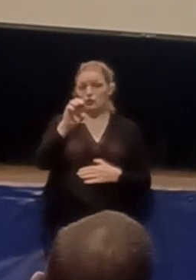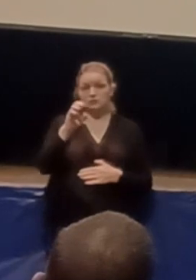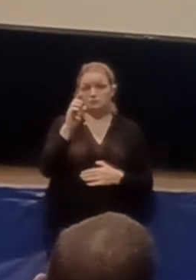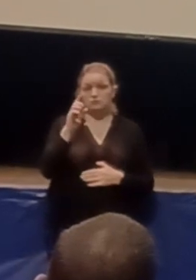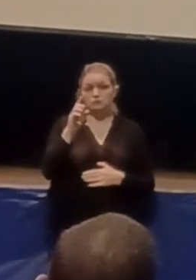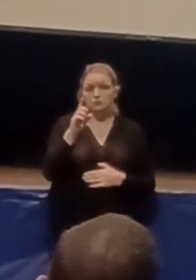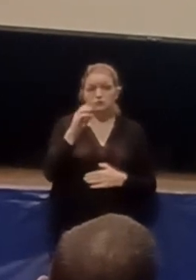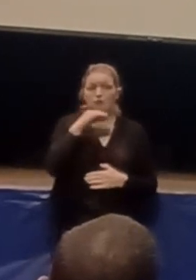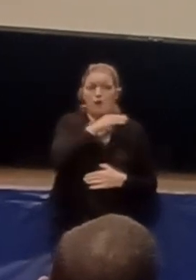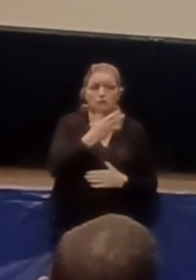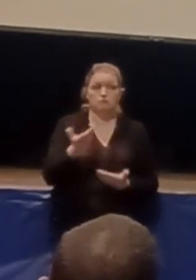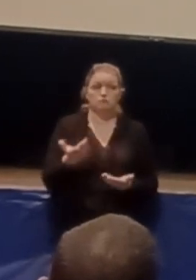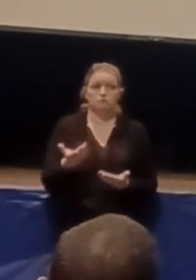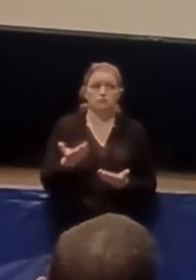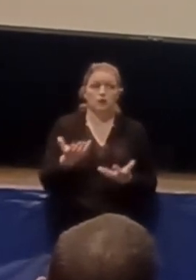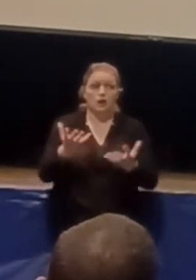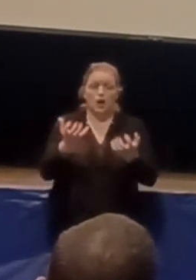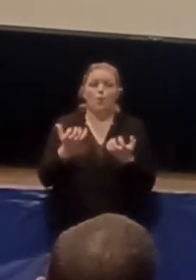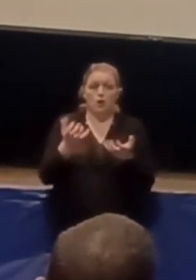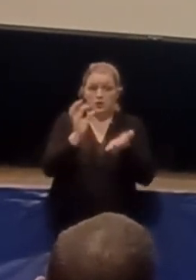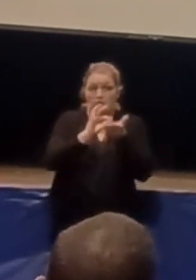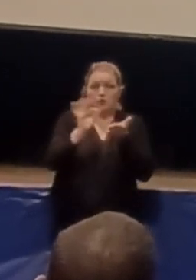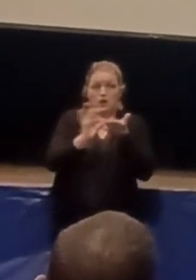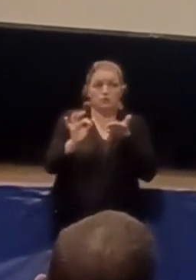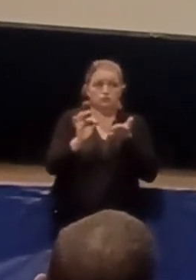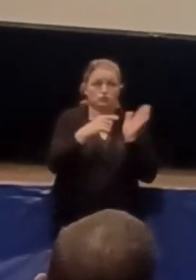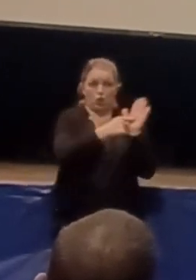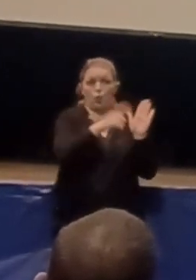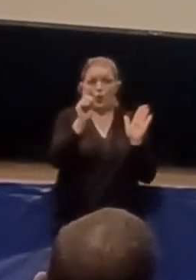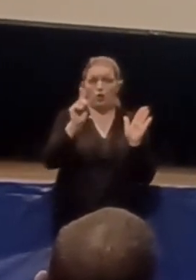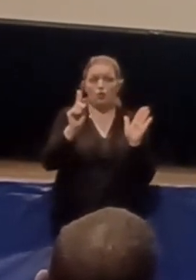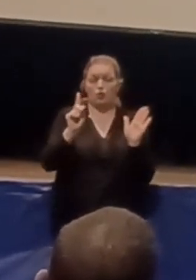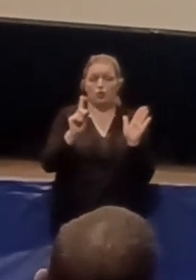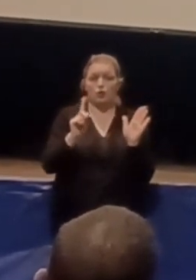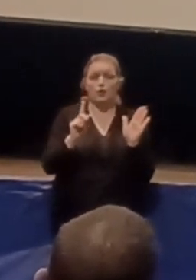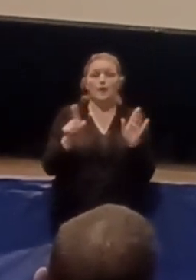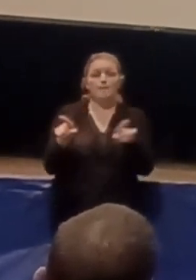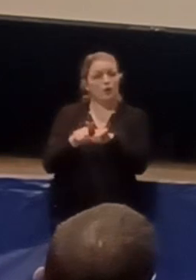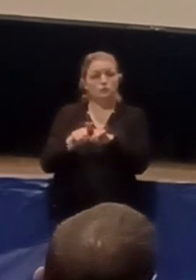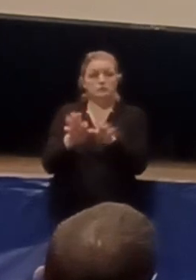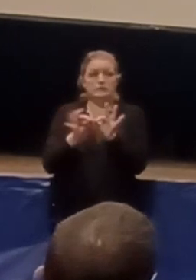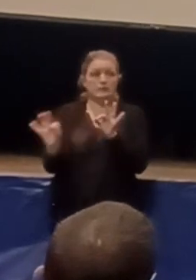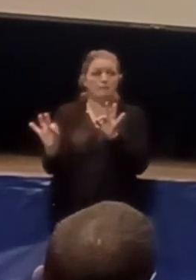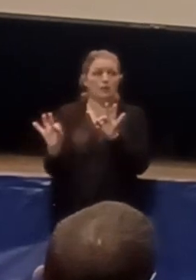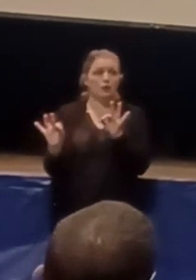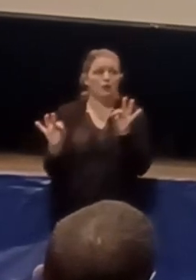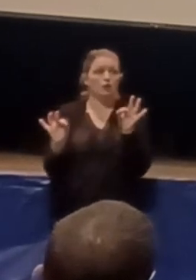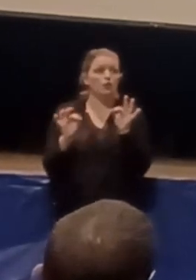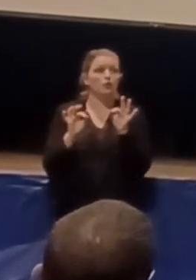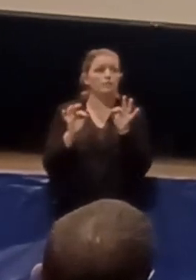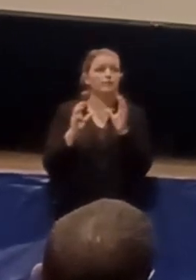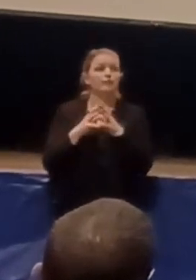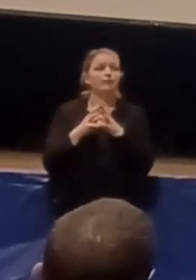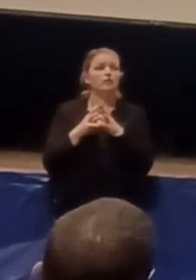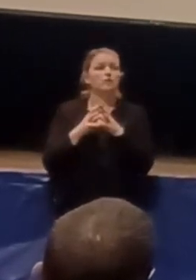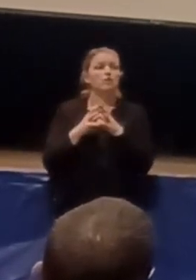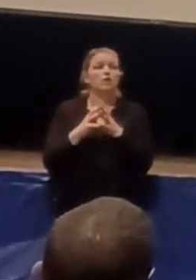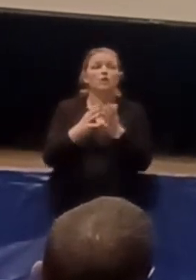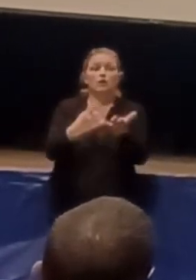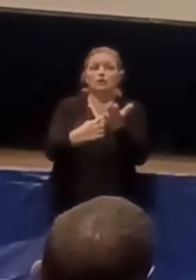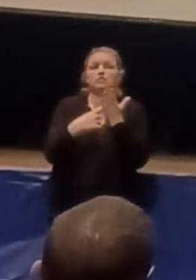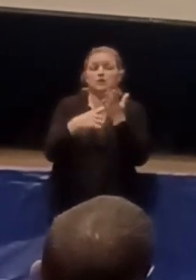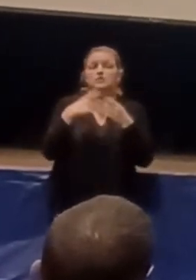point. And I would like to have an accounting for it, quite honestly. But the other thing I would say very simply, you're talking about assigning